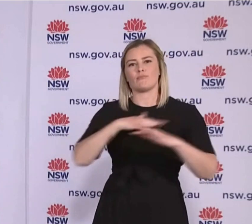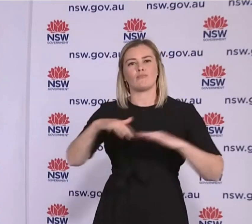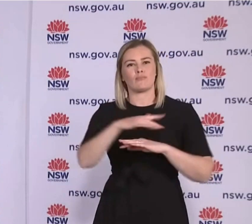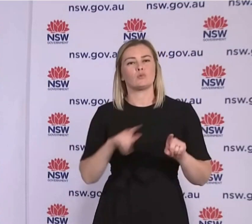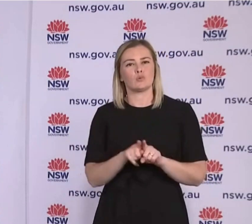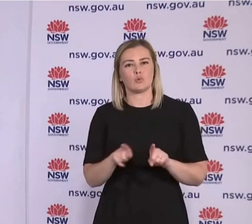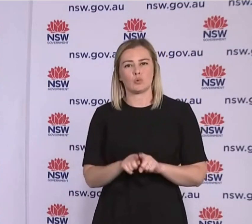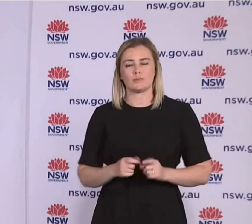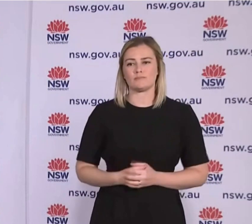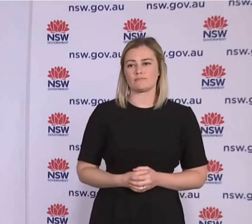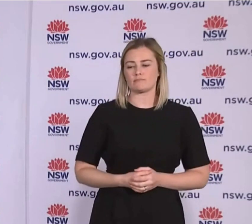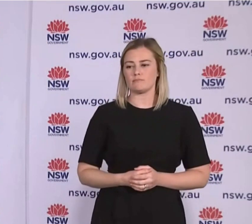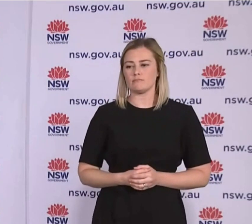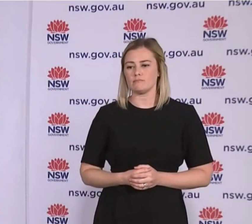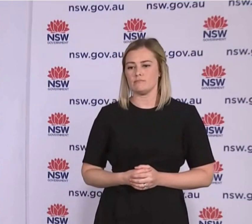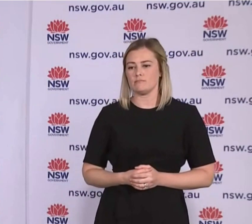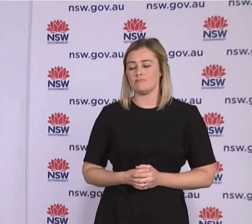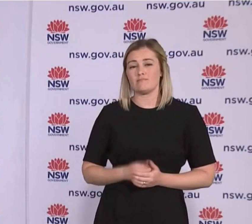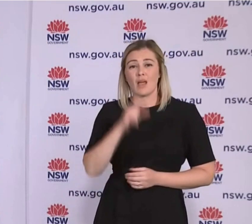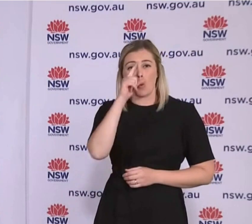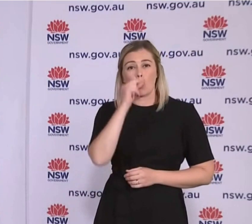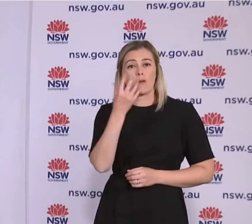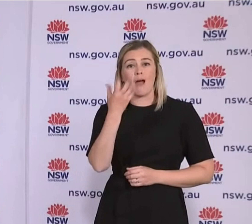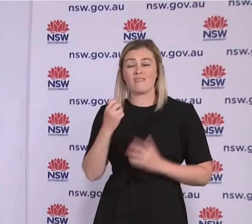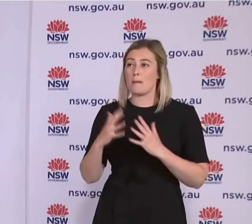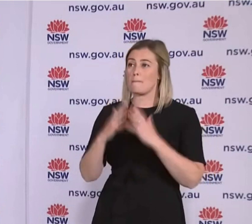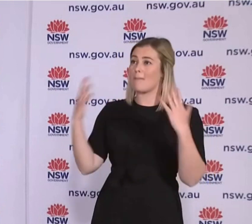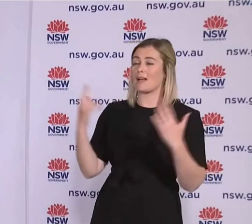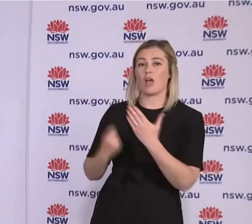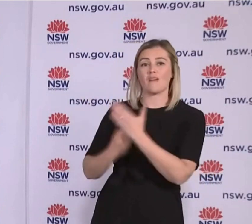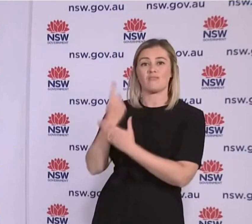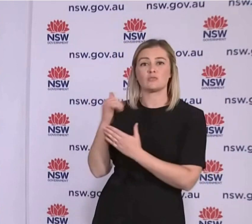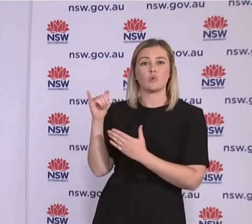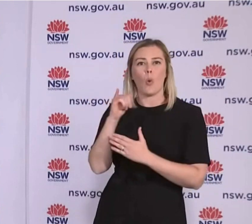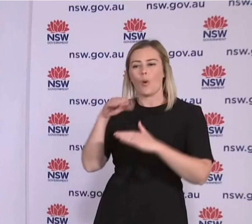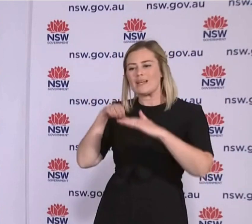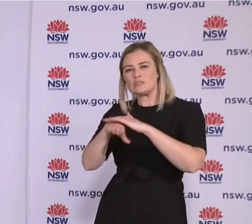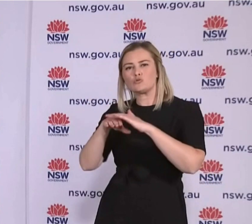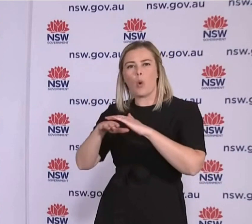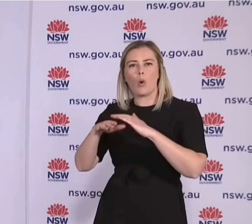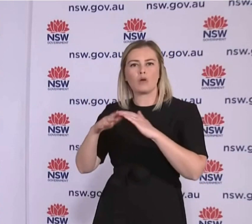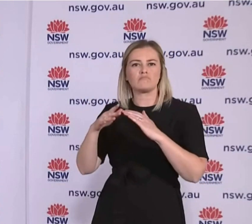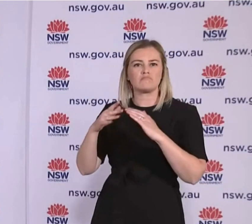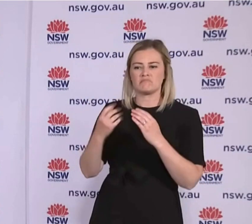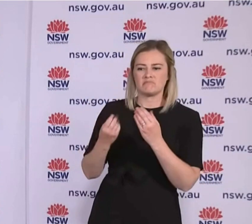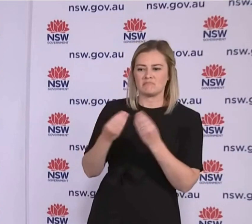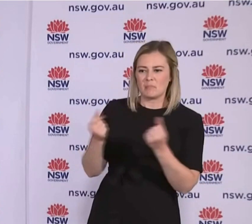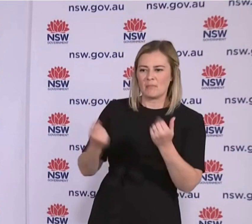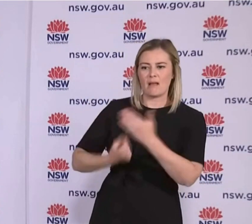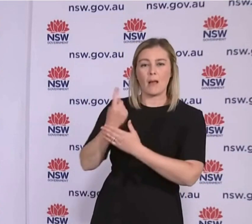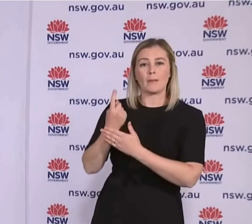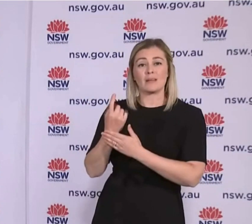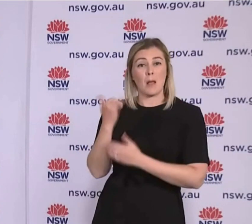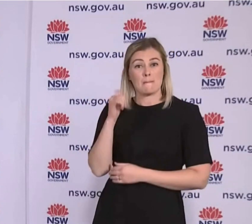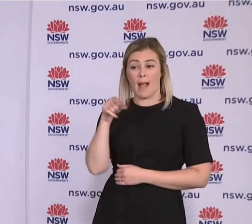major events or other indoor settings whereby the organisers of an event will stipulate that they only